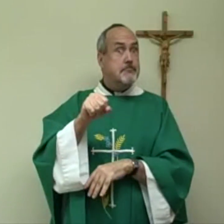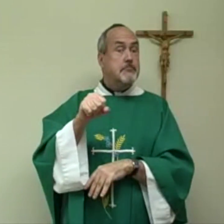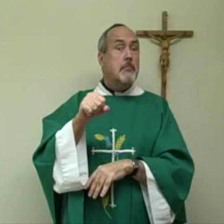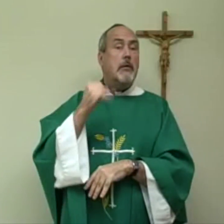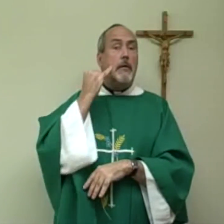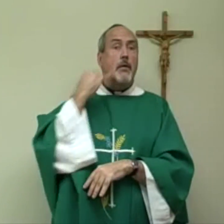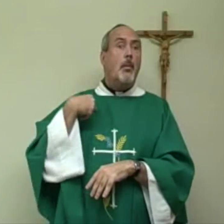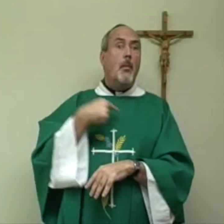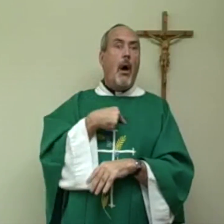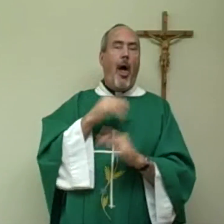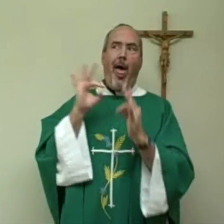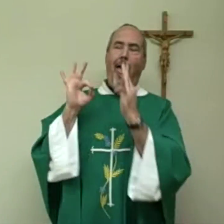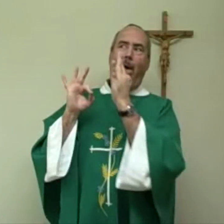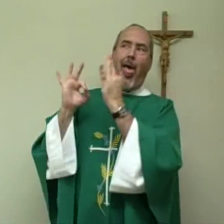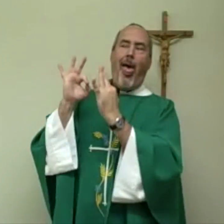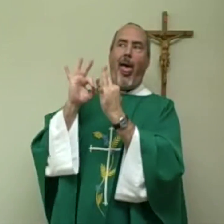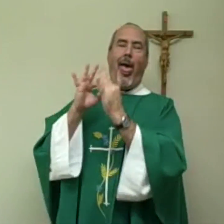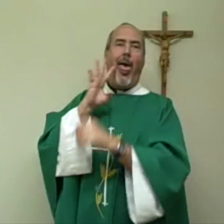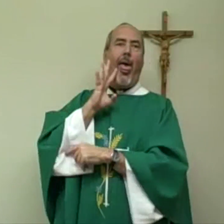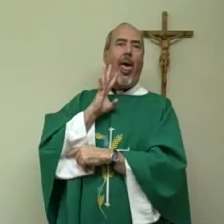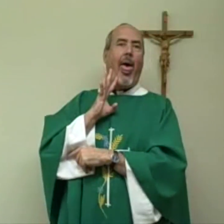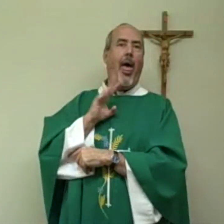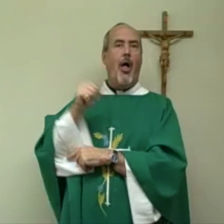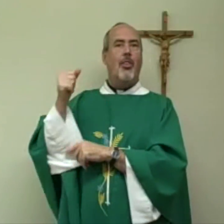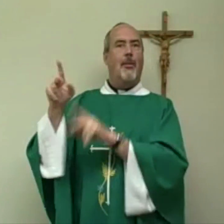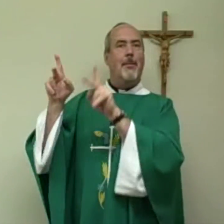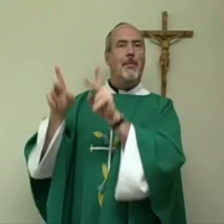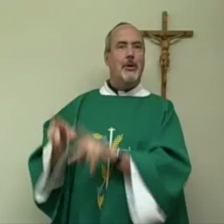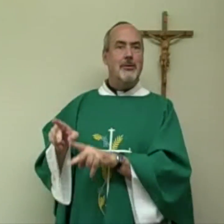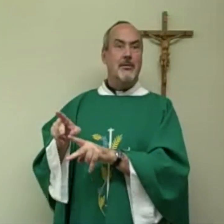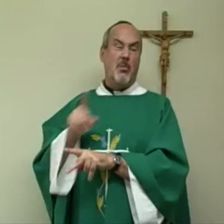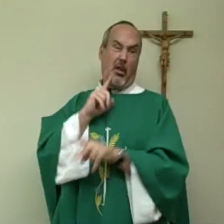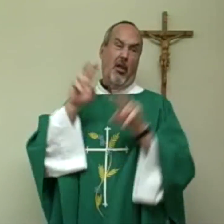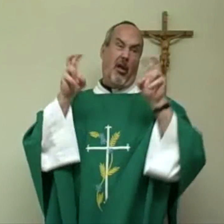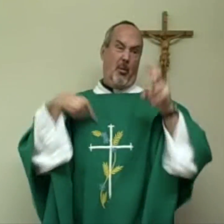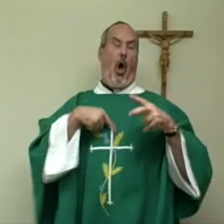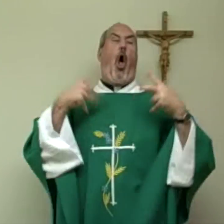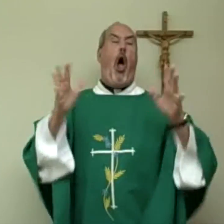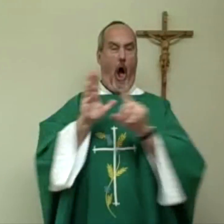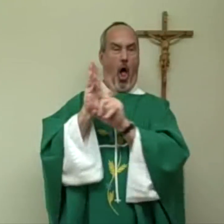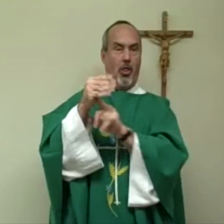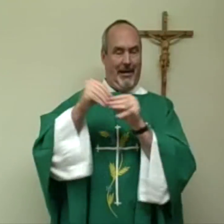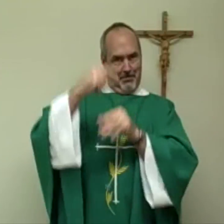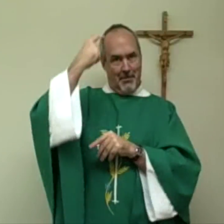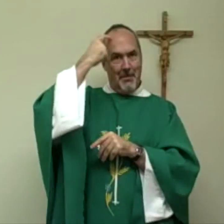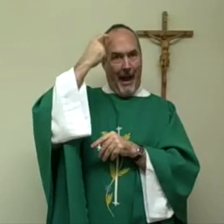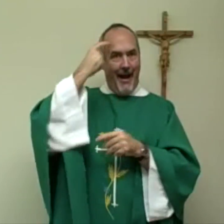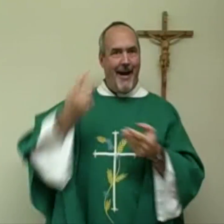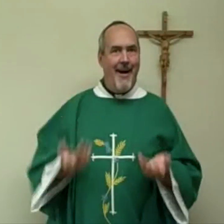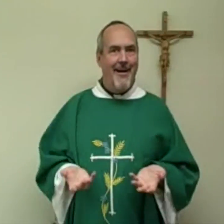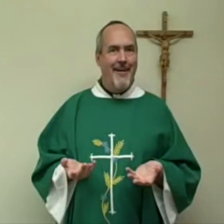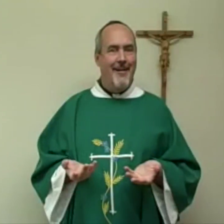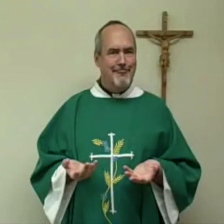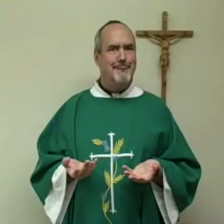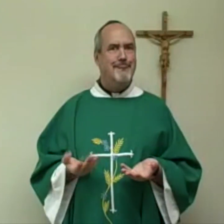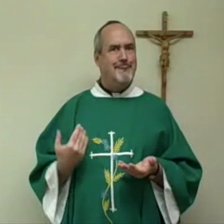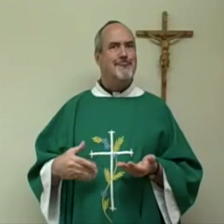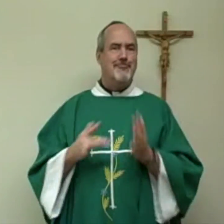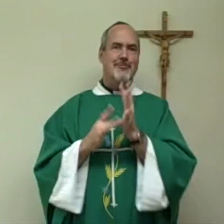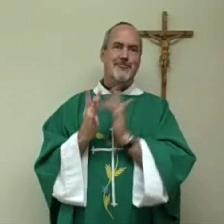But he also warns us that if we're ogling somebody or maybe lusting after somebody in